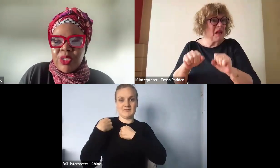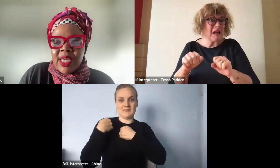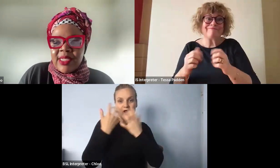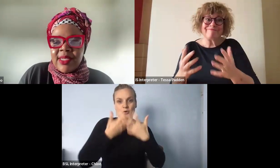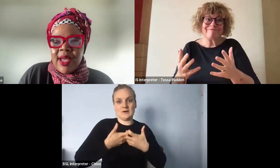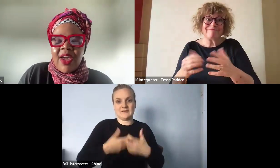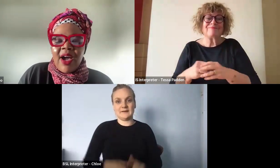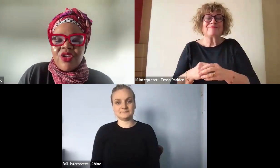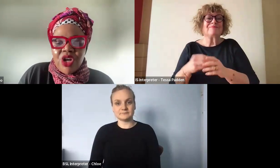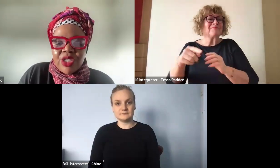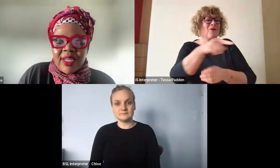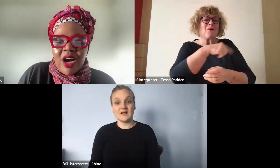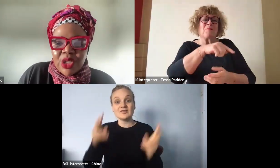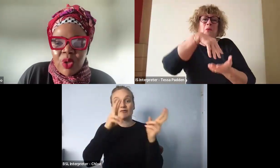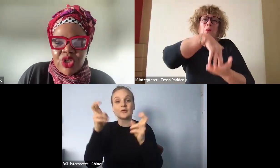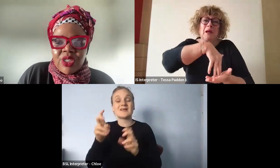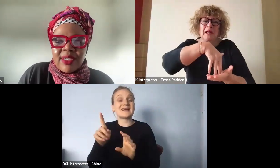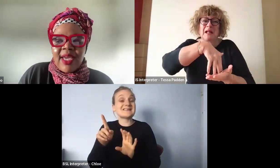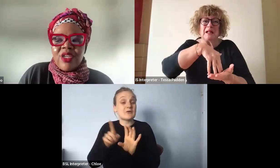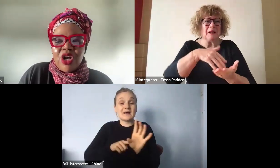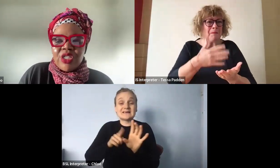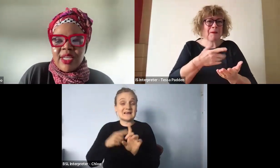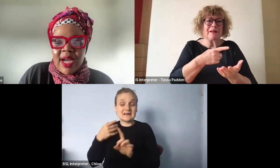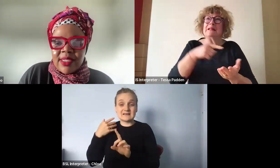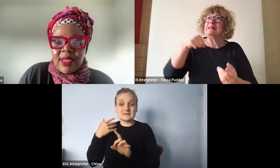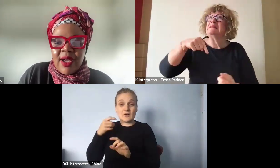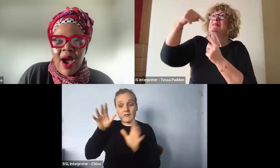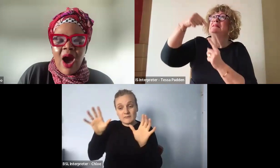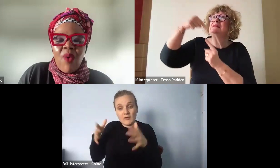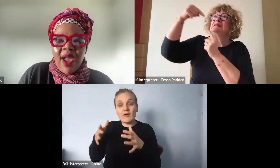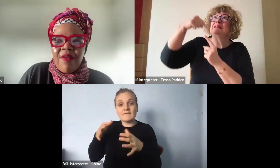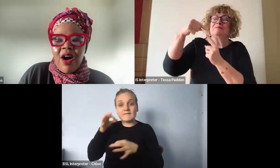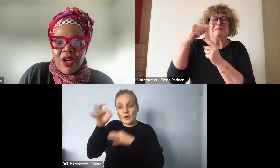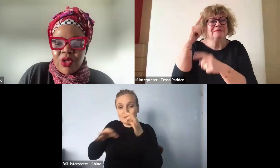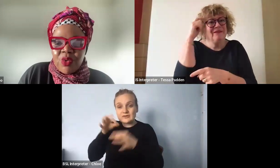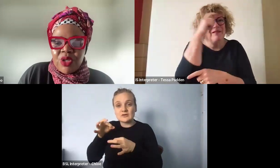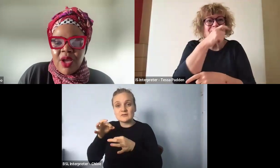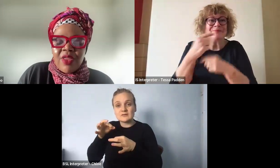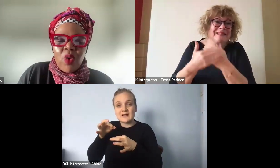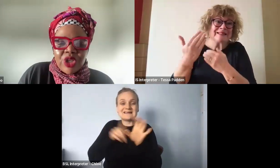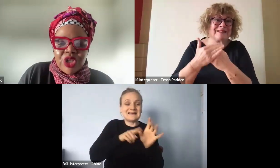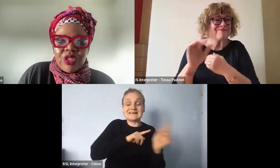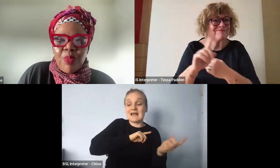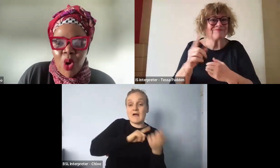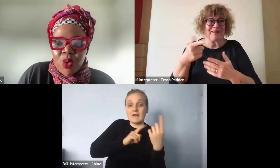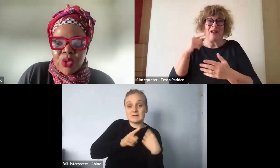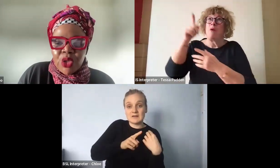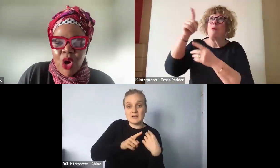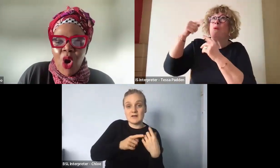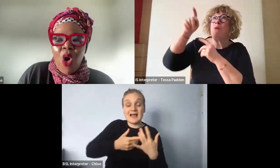in her quote, says, "There are years that ask questions and years that answer. However argued, the